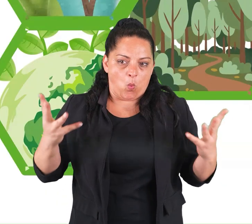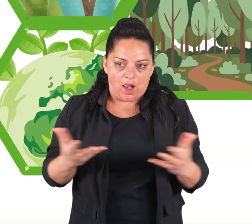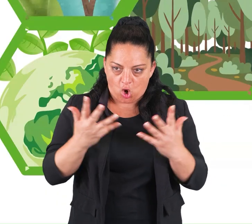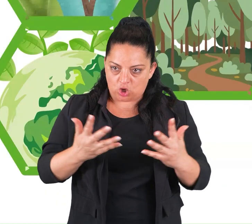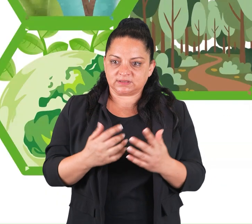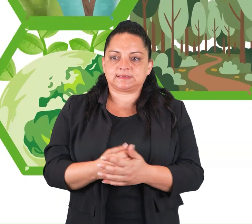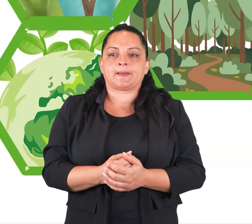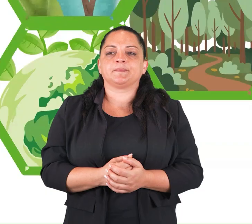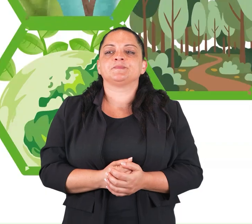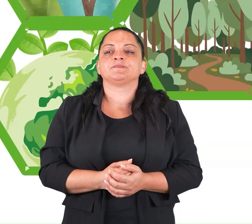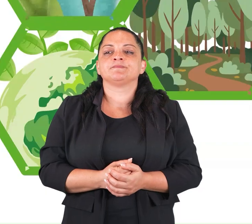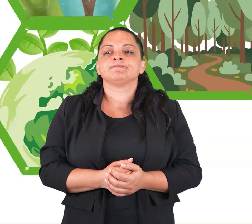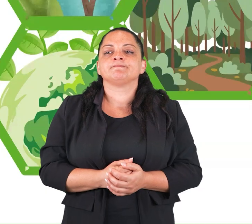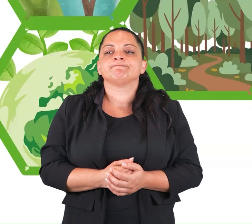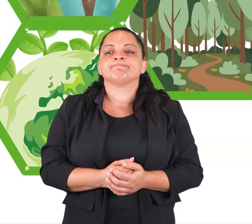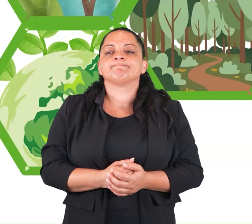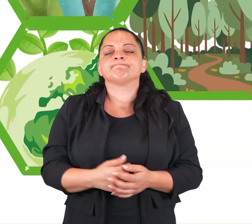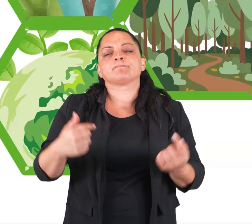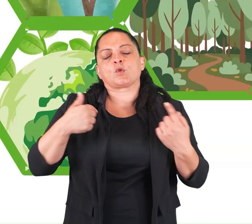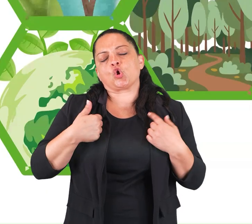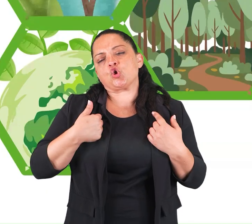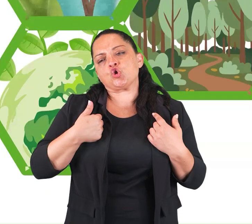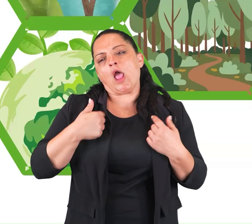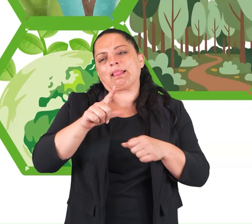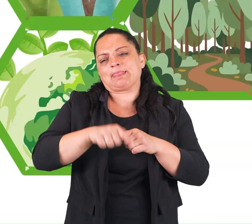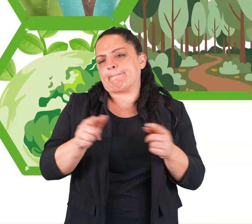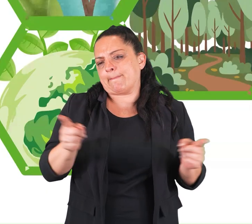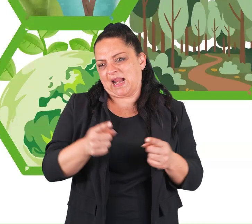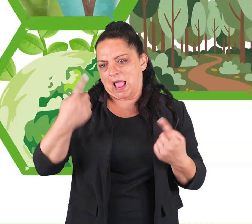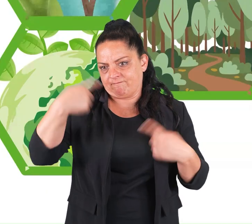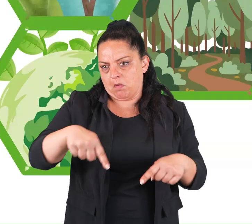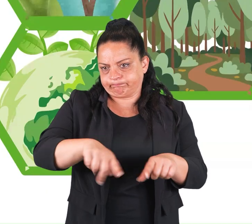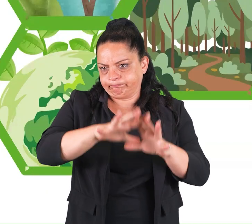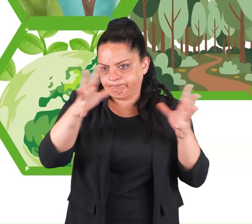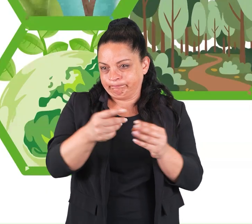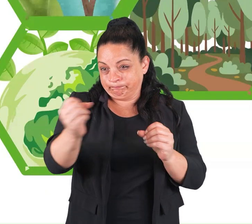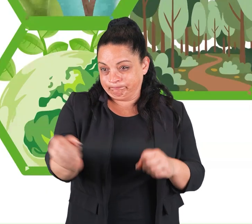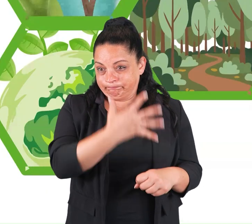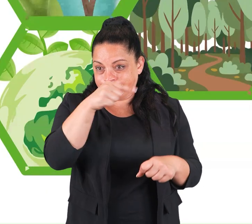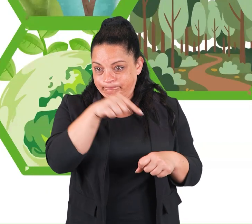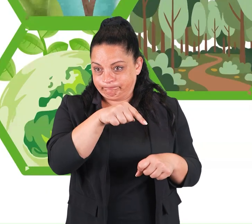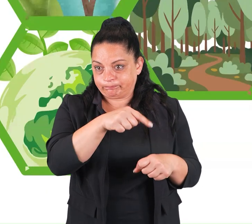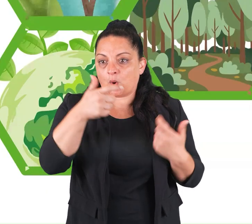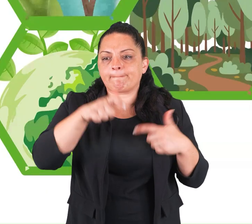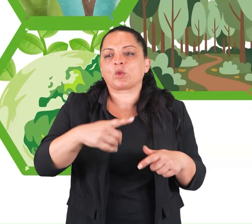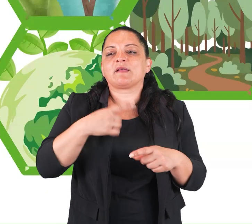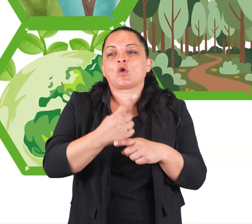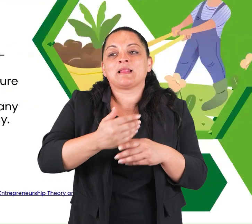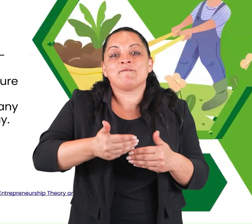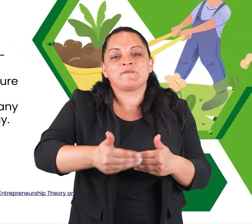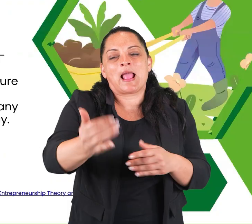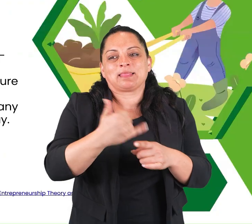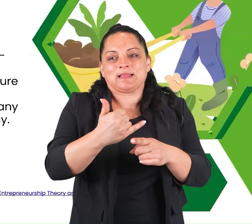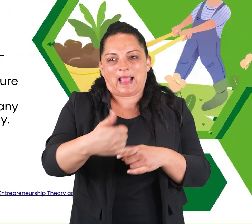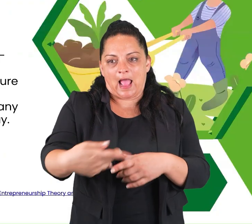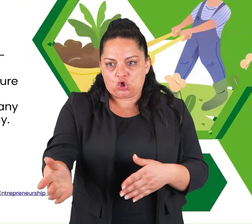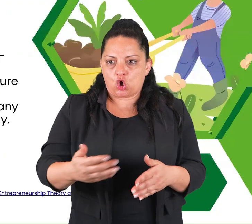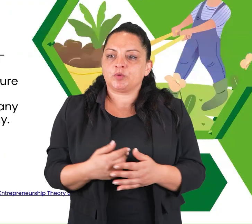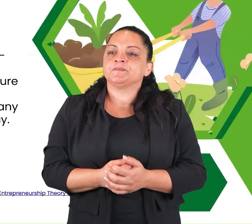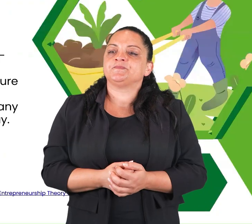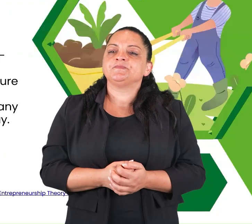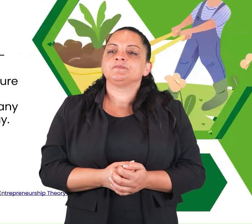something. I will not stay long on this slide because we'll see everything later on in more details.